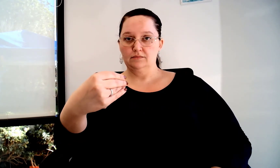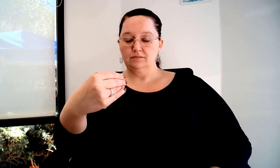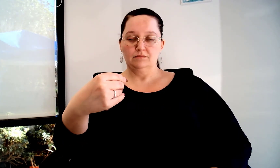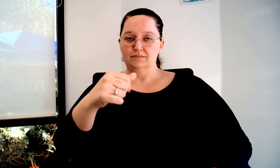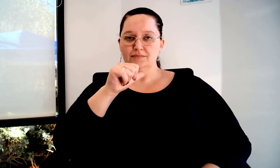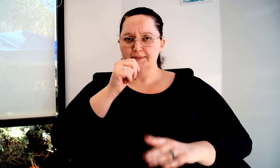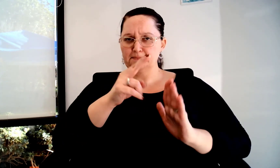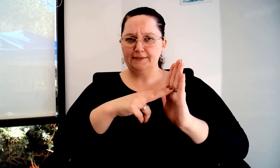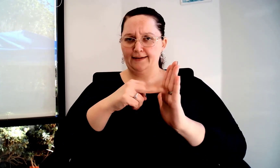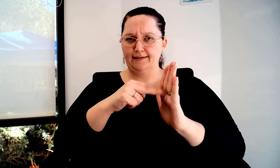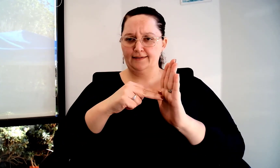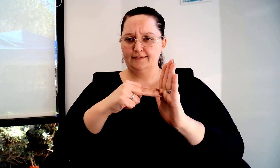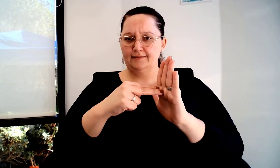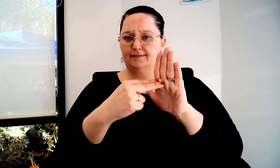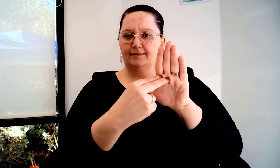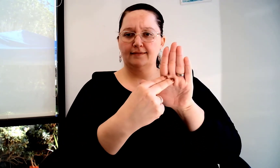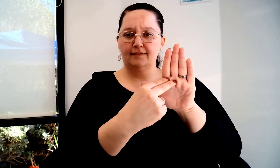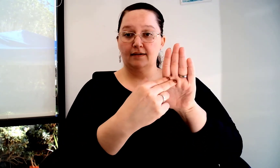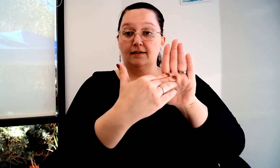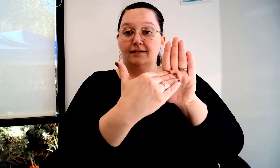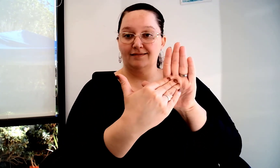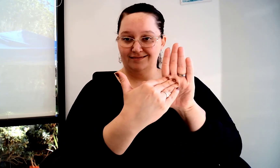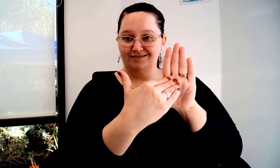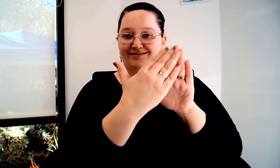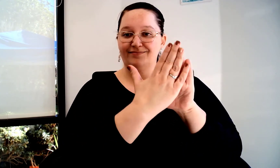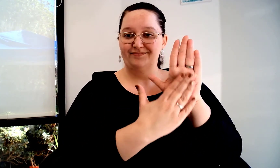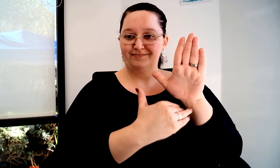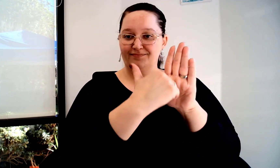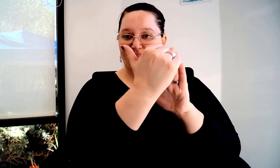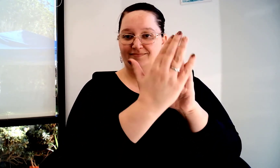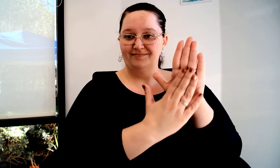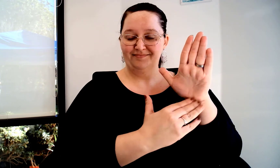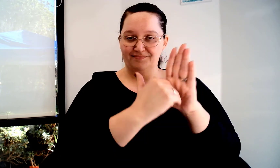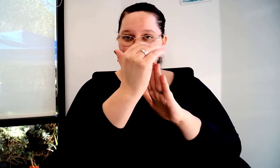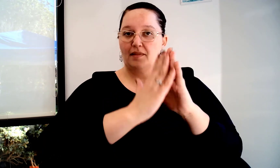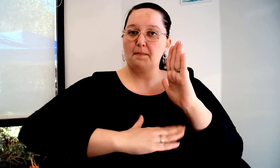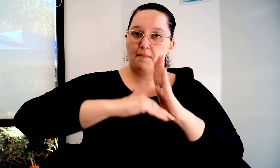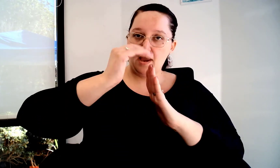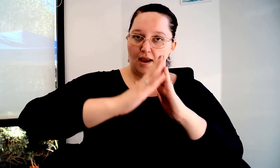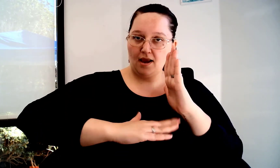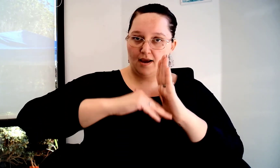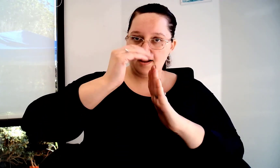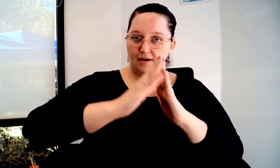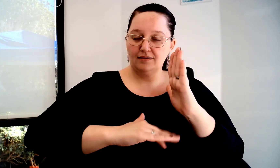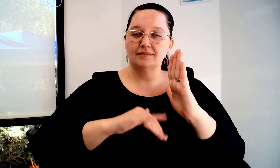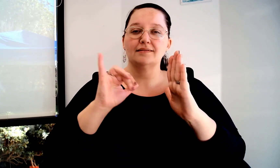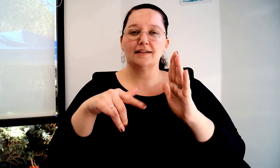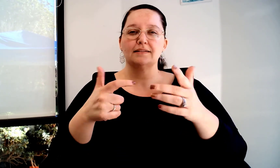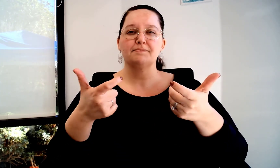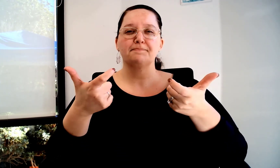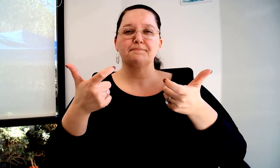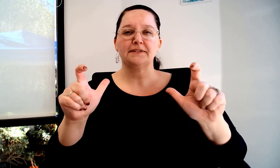If I'm painting a wall, right, see behind me it's white, I'm not going to use a little brush, I'll use a large brush. Painting.